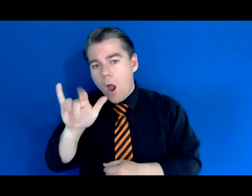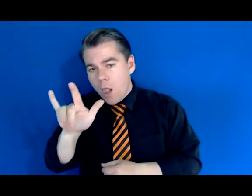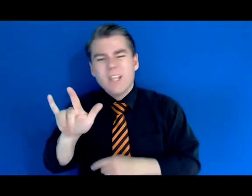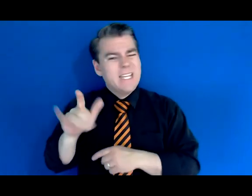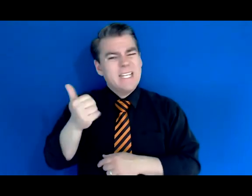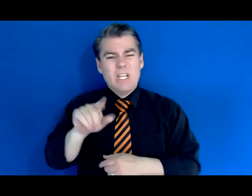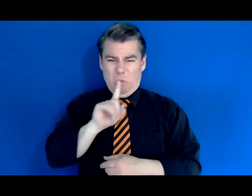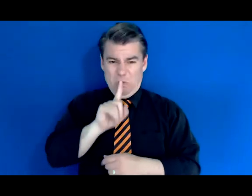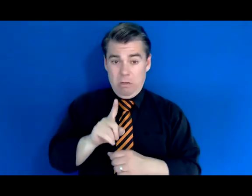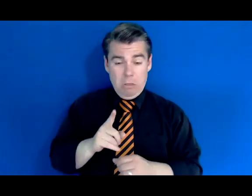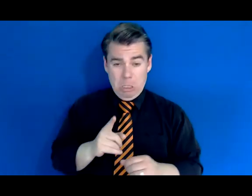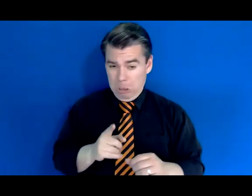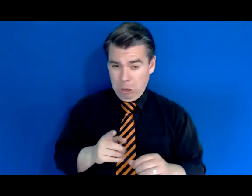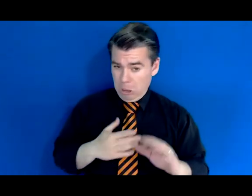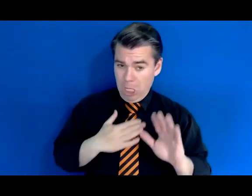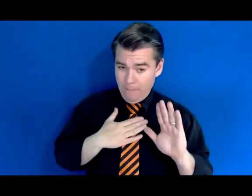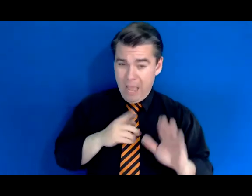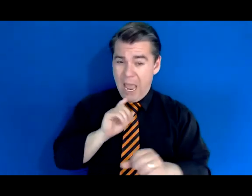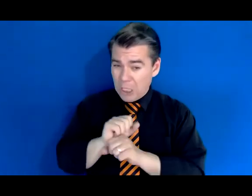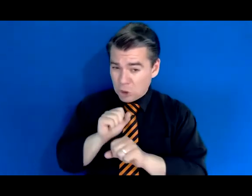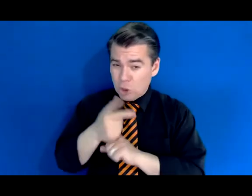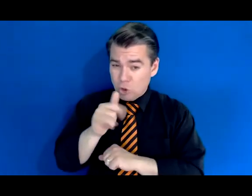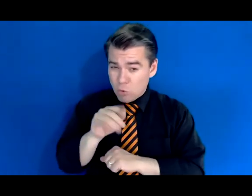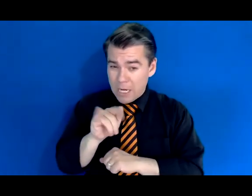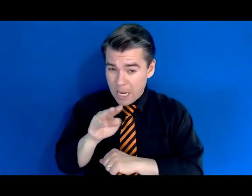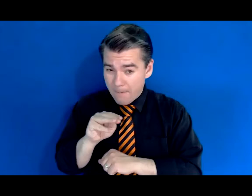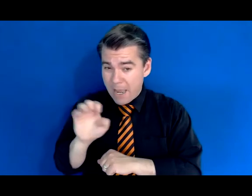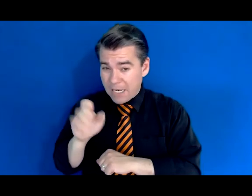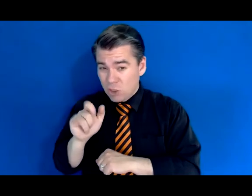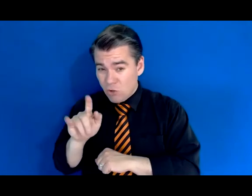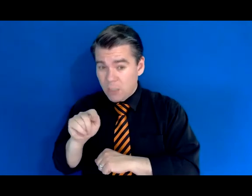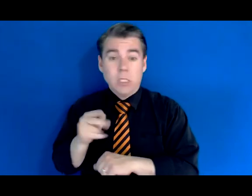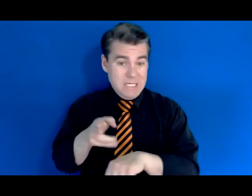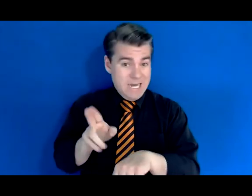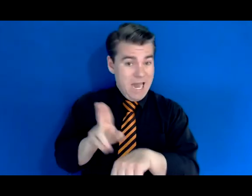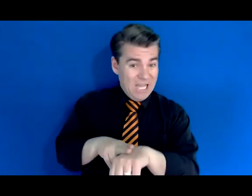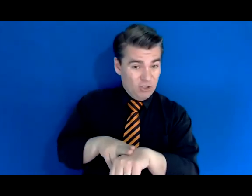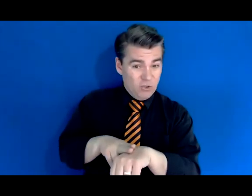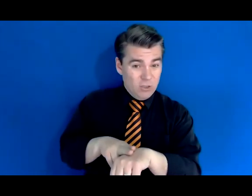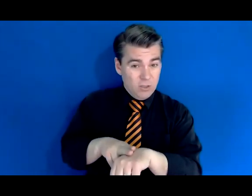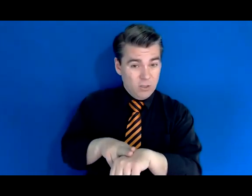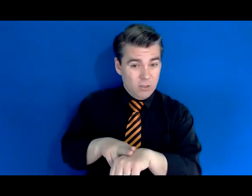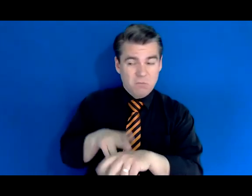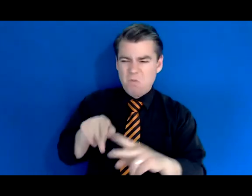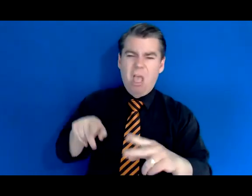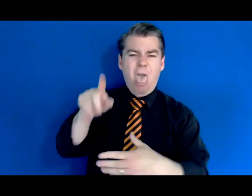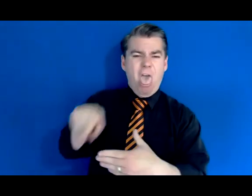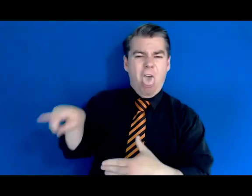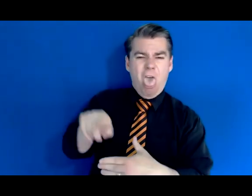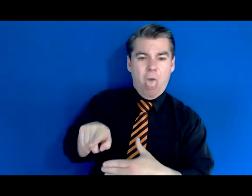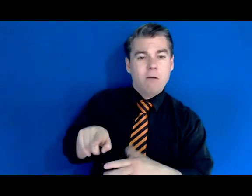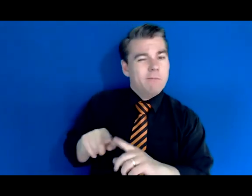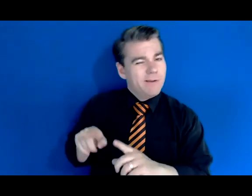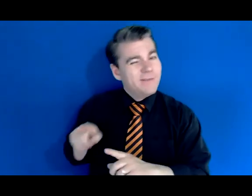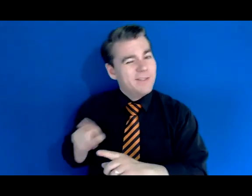of actual geranium extract, which are all natural, up for criticism. So basically, people have